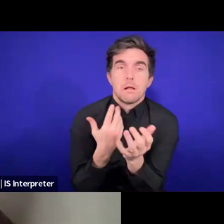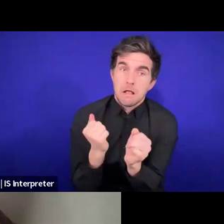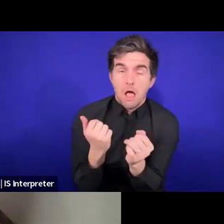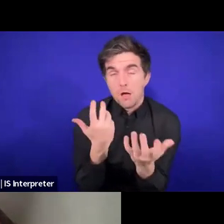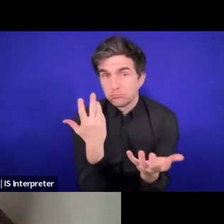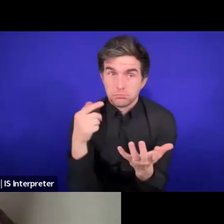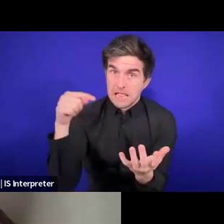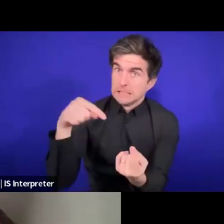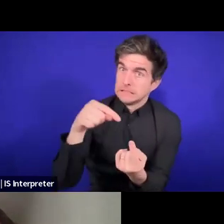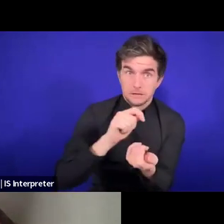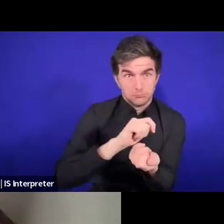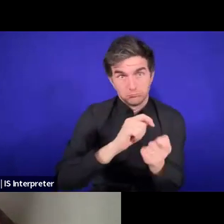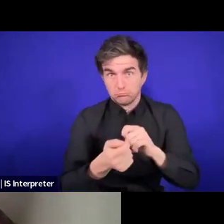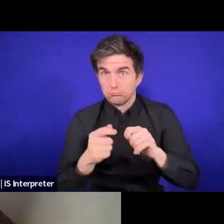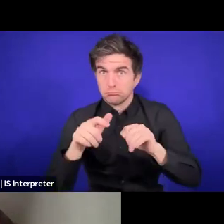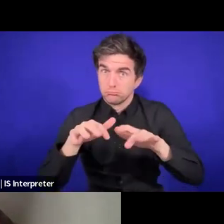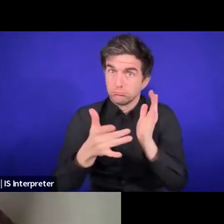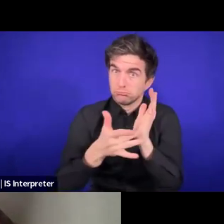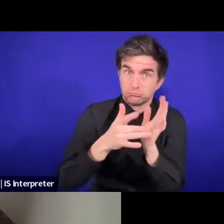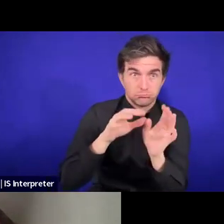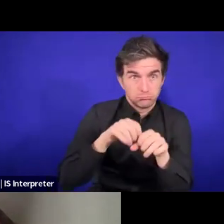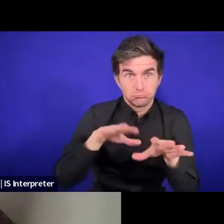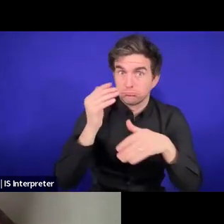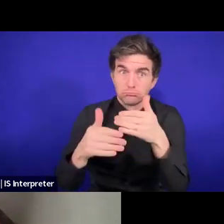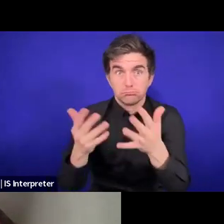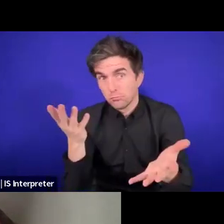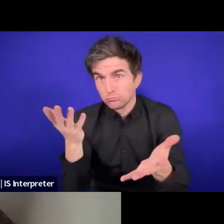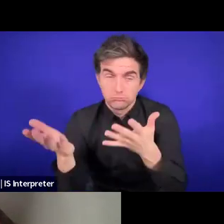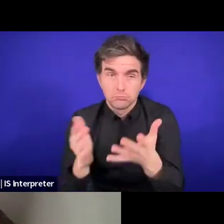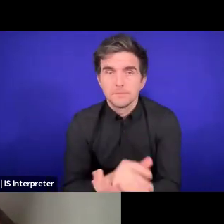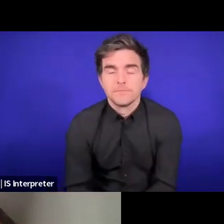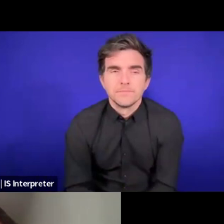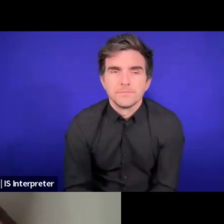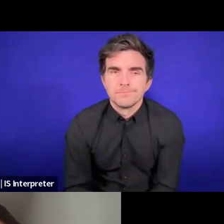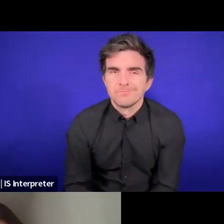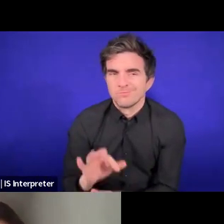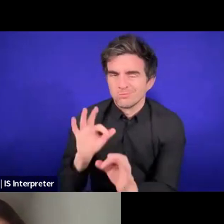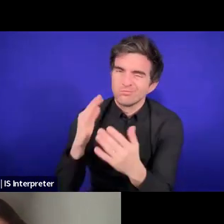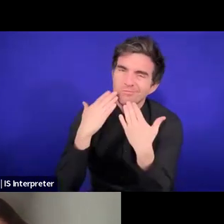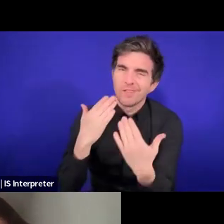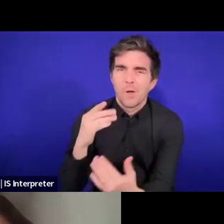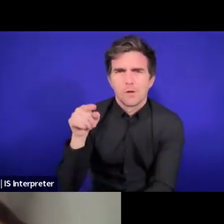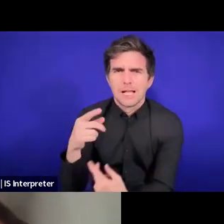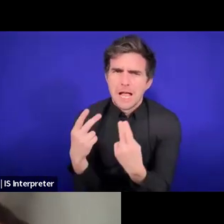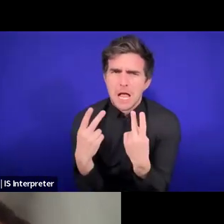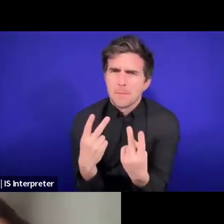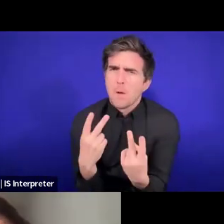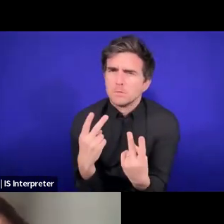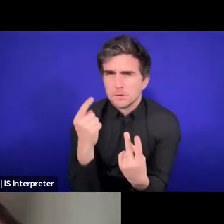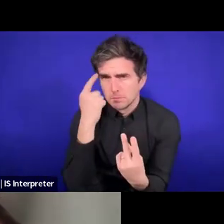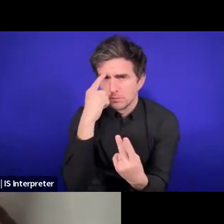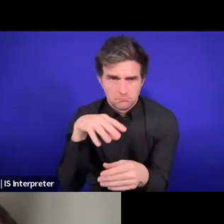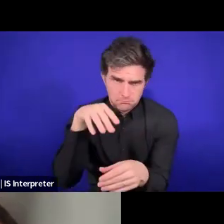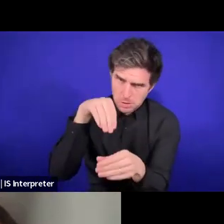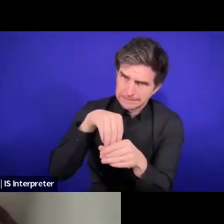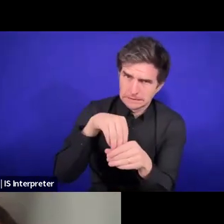Joseph. So the importance of a kind of context-specific approach, and then, you know, with tools like digitalization or agendas like